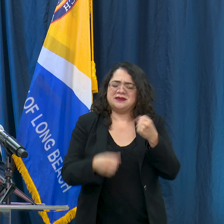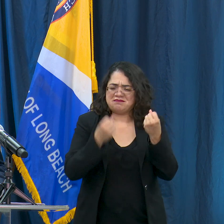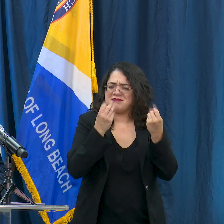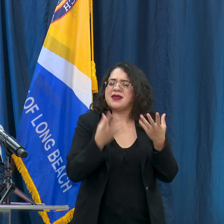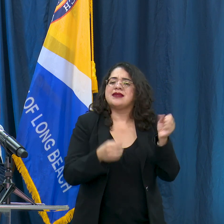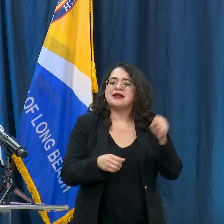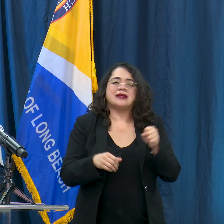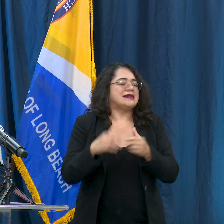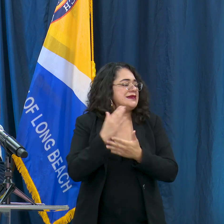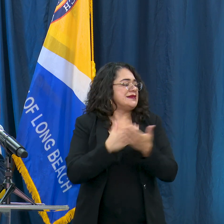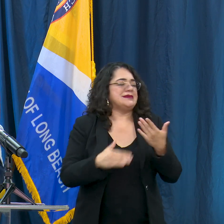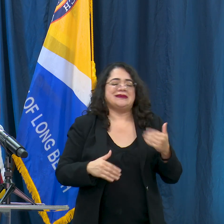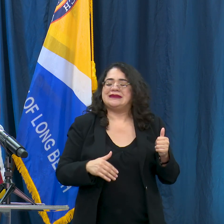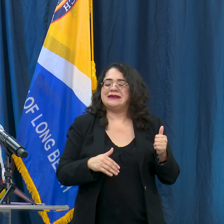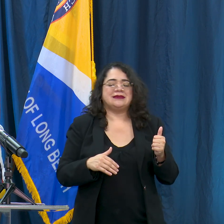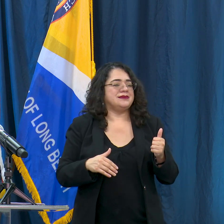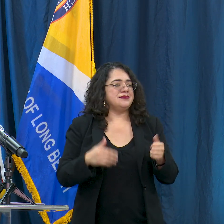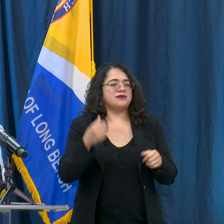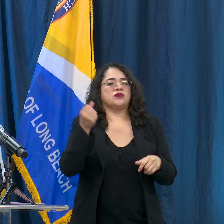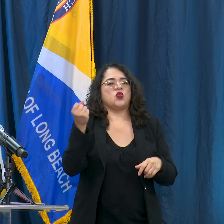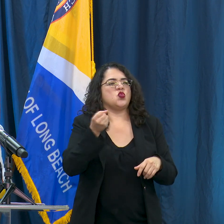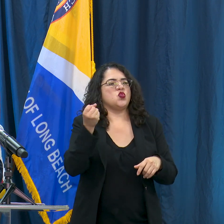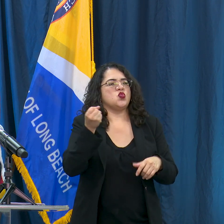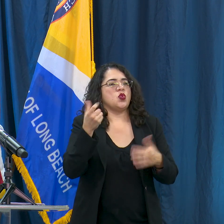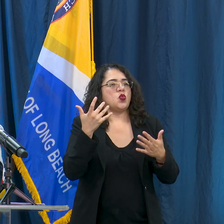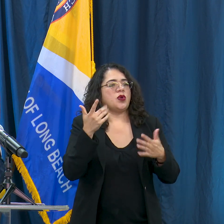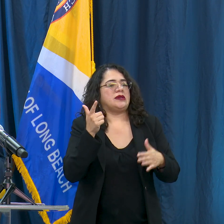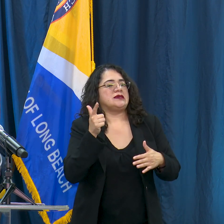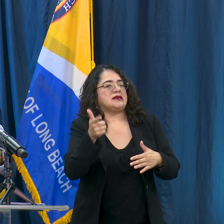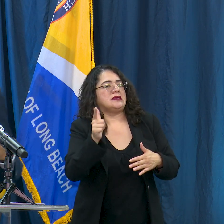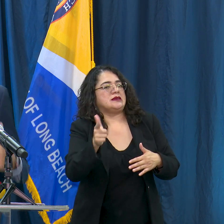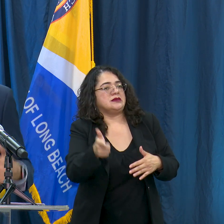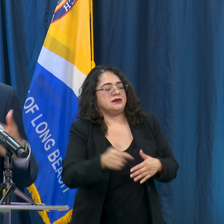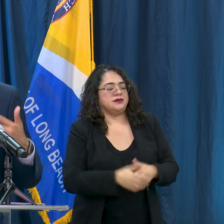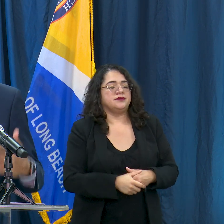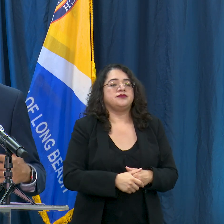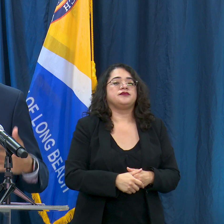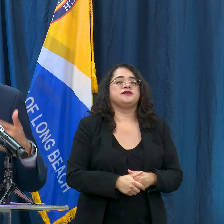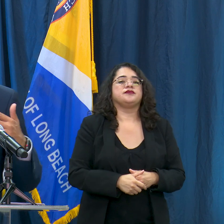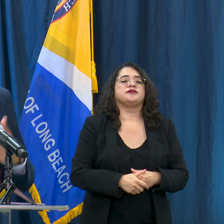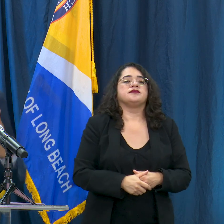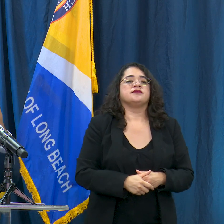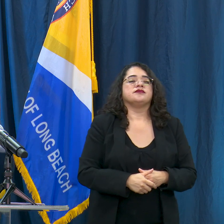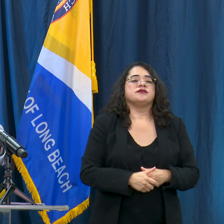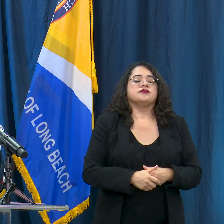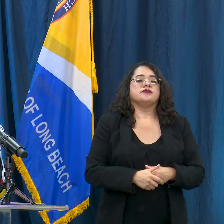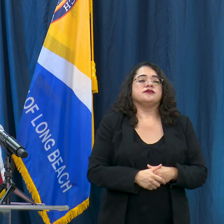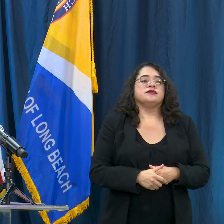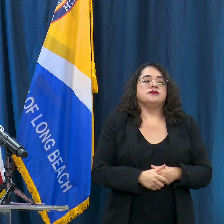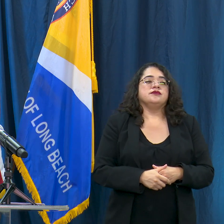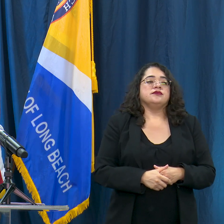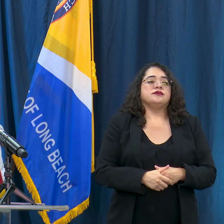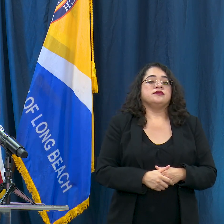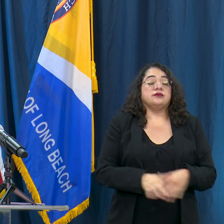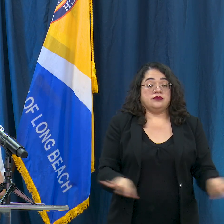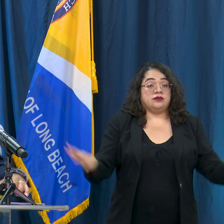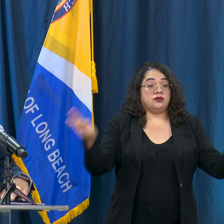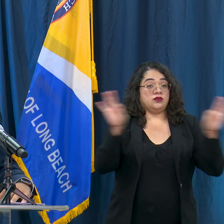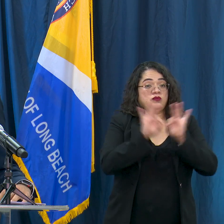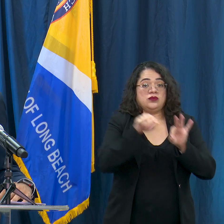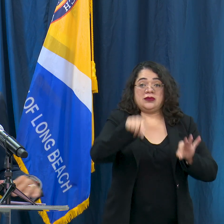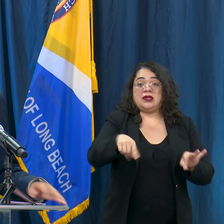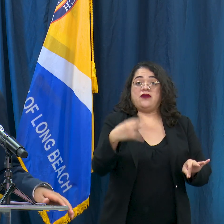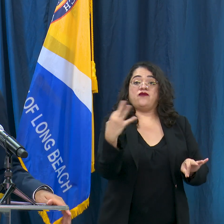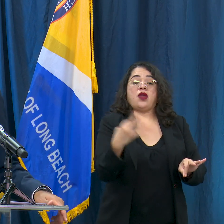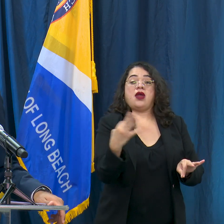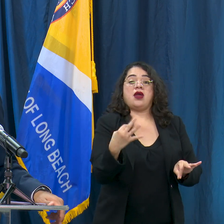don't believe certain sectors are ready, and I'll explain that. So what will open beginning this Friday